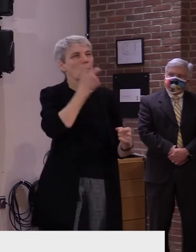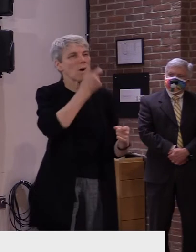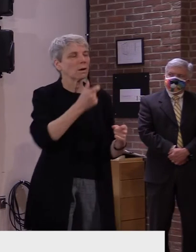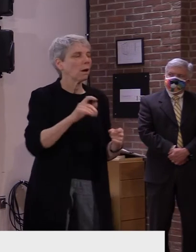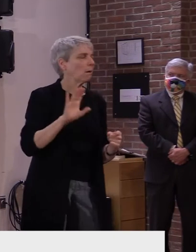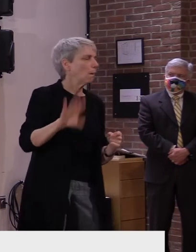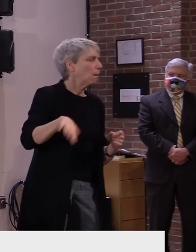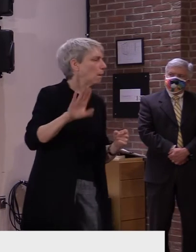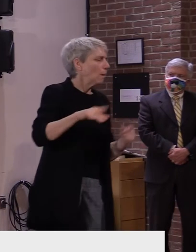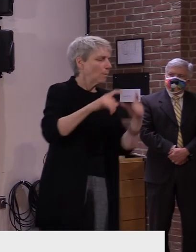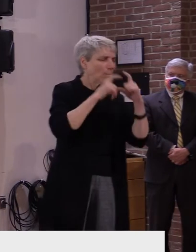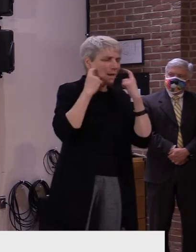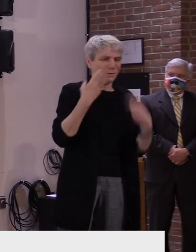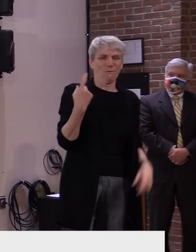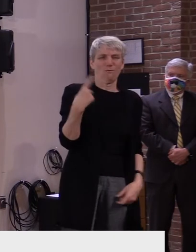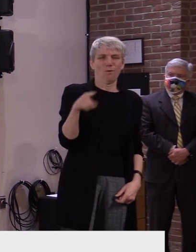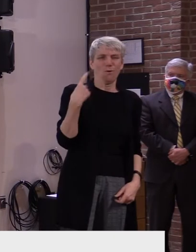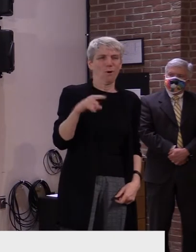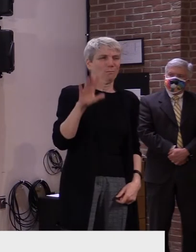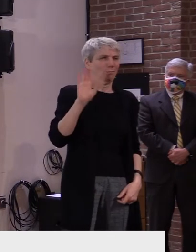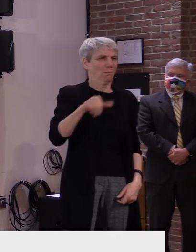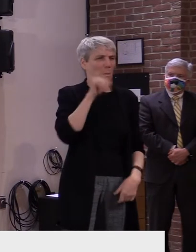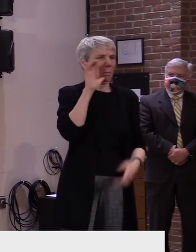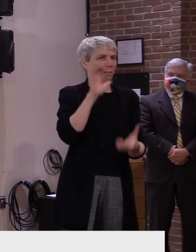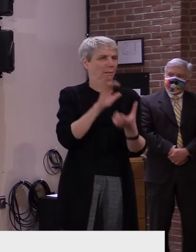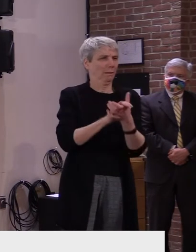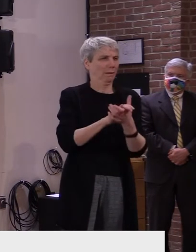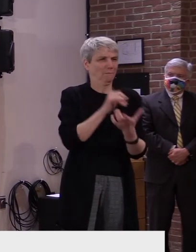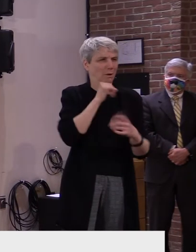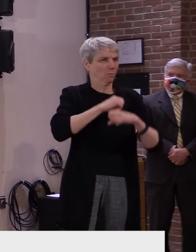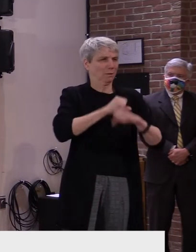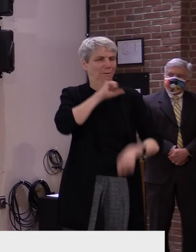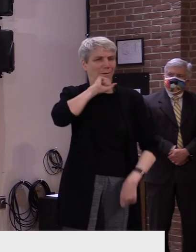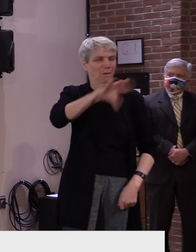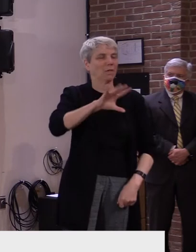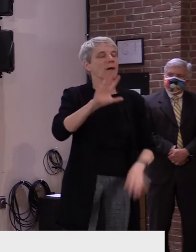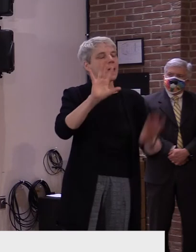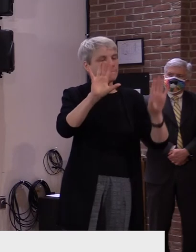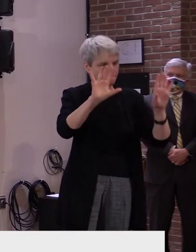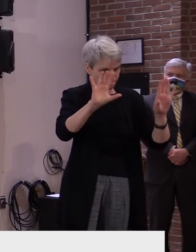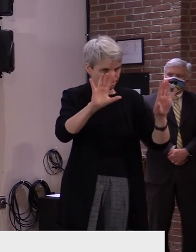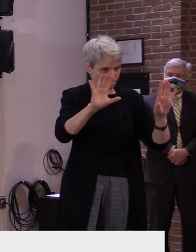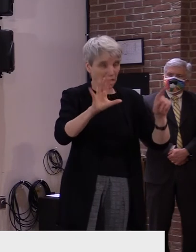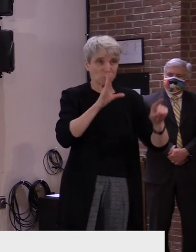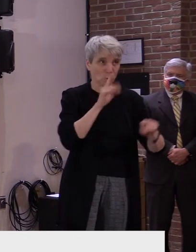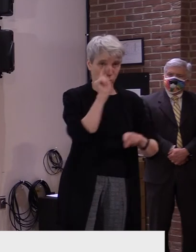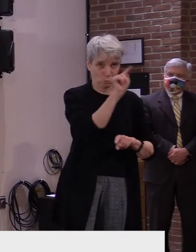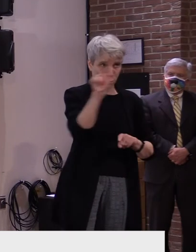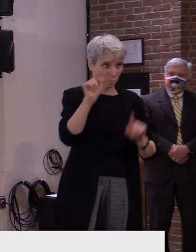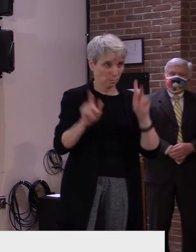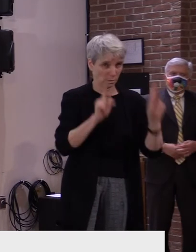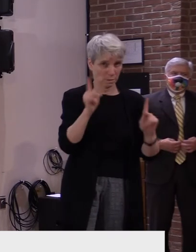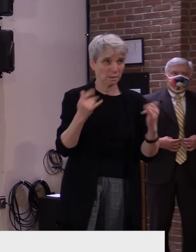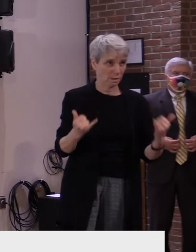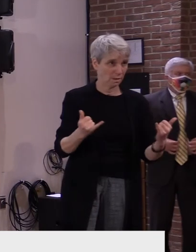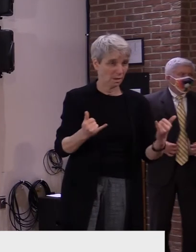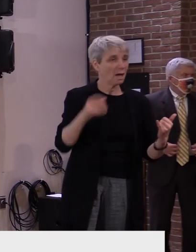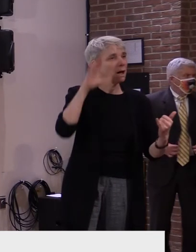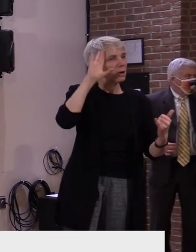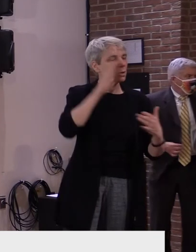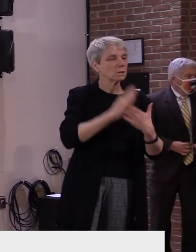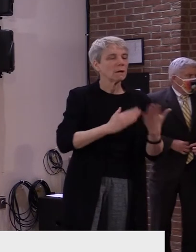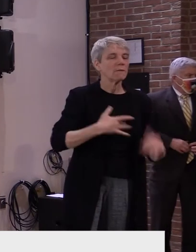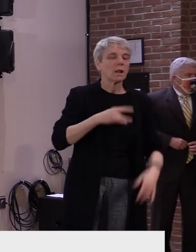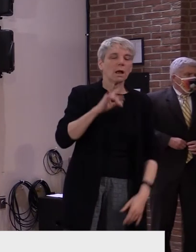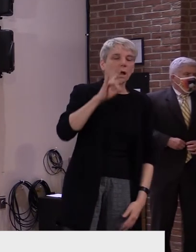these other precautions i understand this may seem inconvenient and from your point of